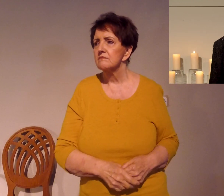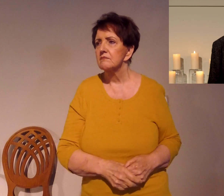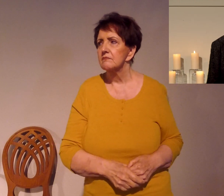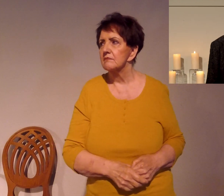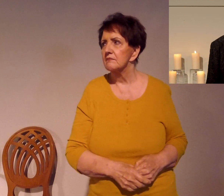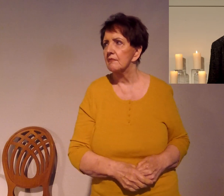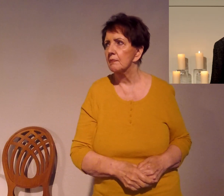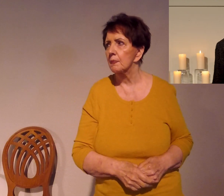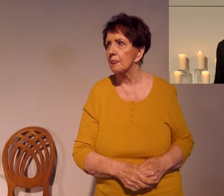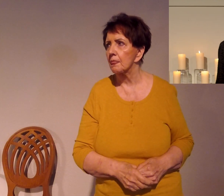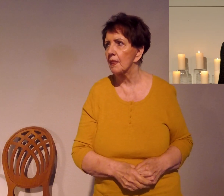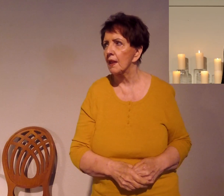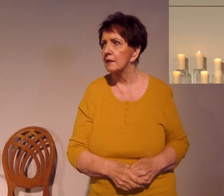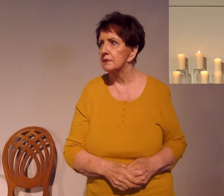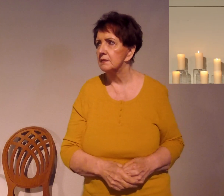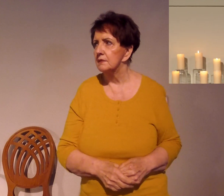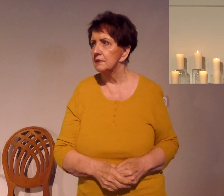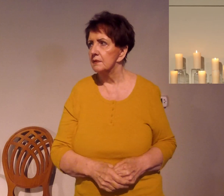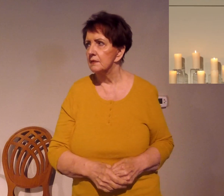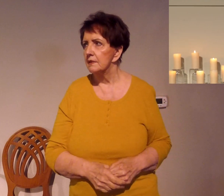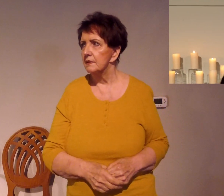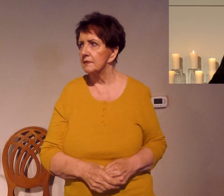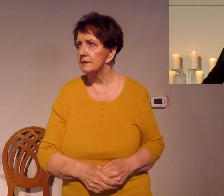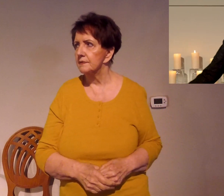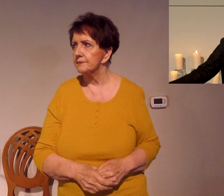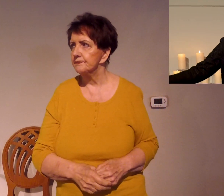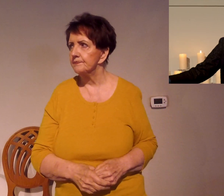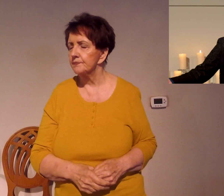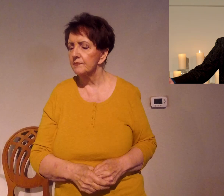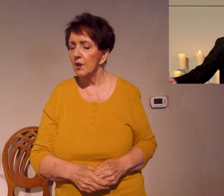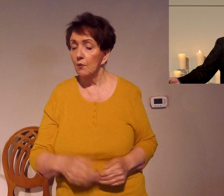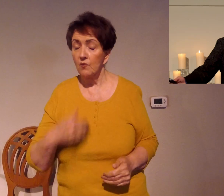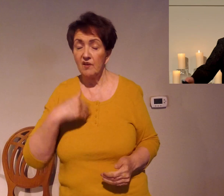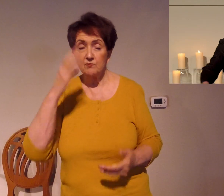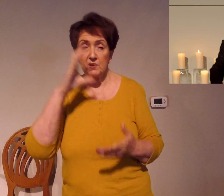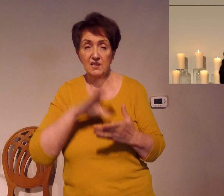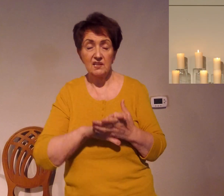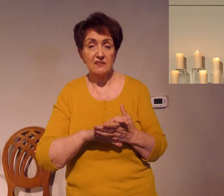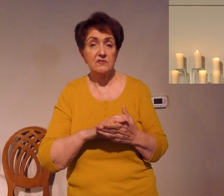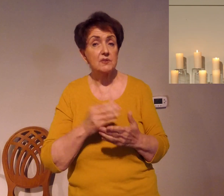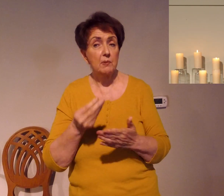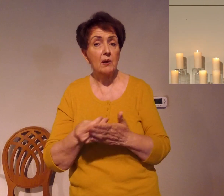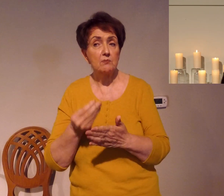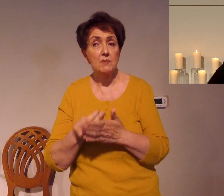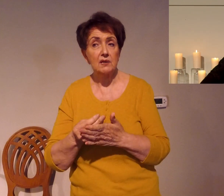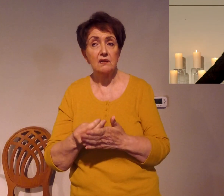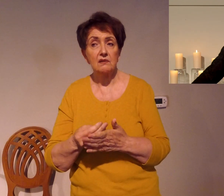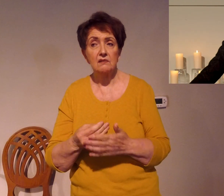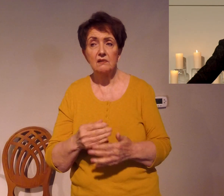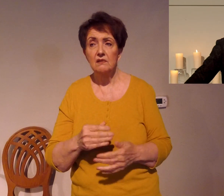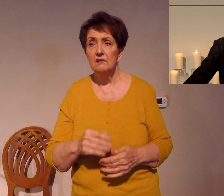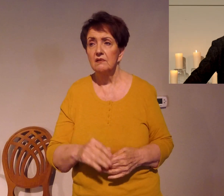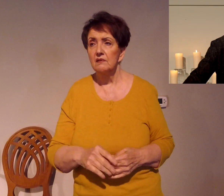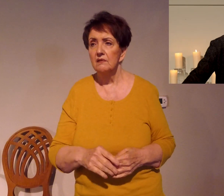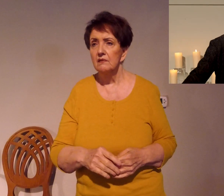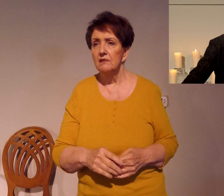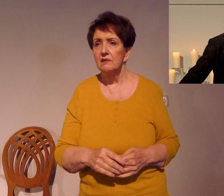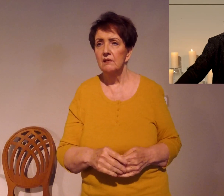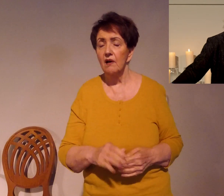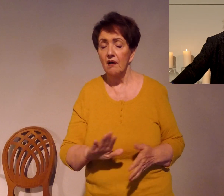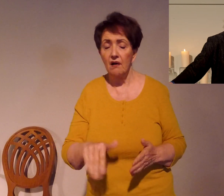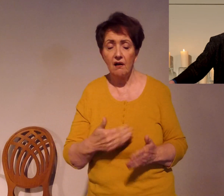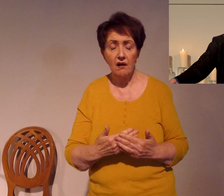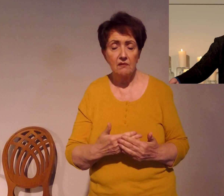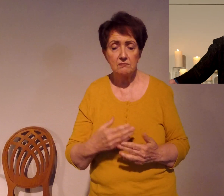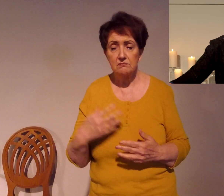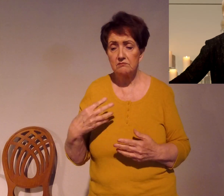So, in addition to beliefs, myths about money, we have beliefs about money. I have had my whole associated beliefs about money.